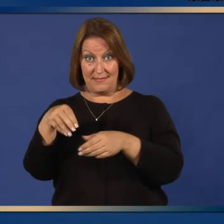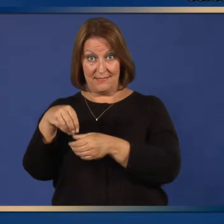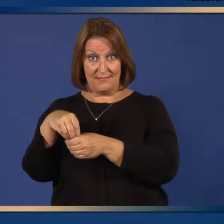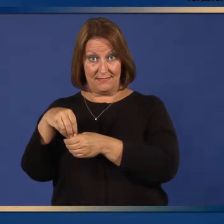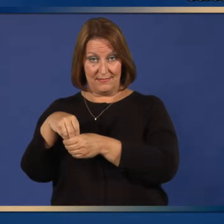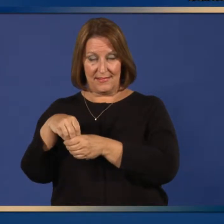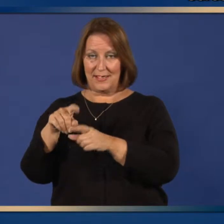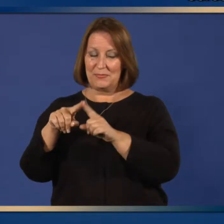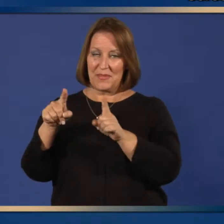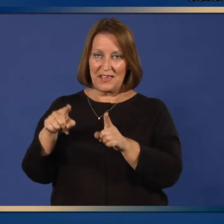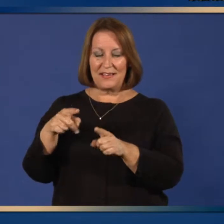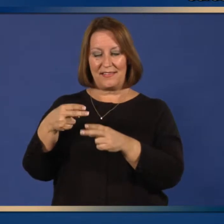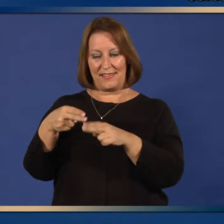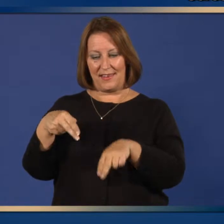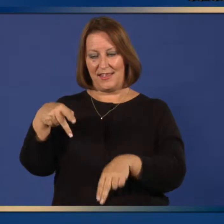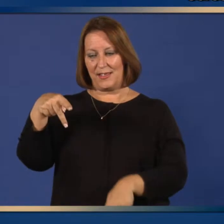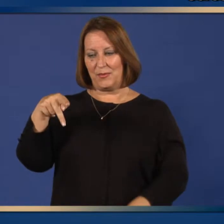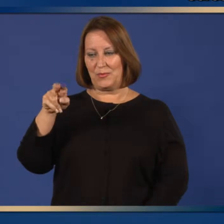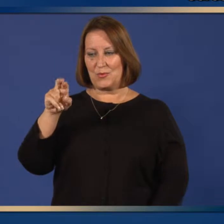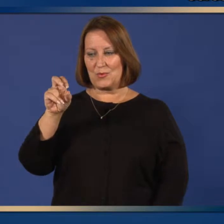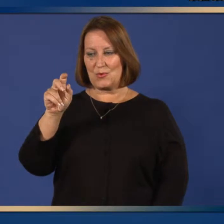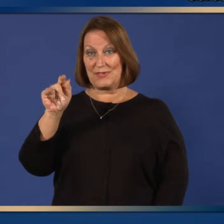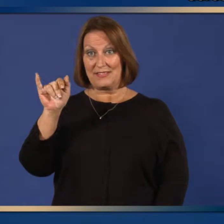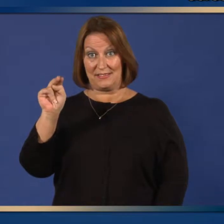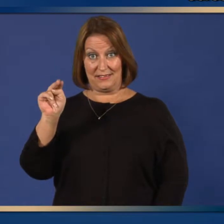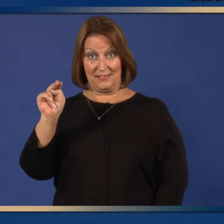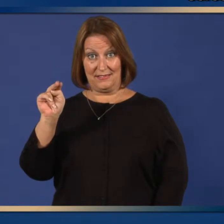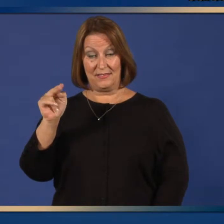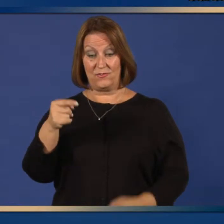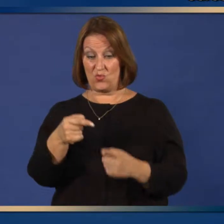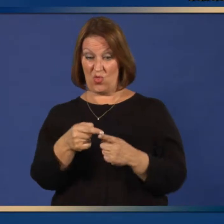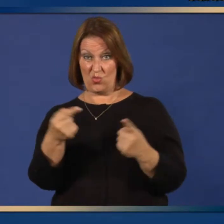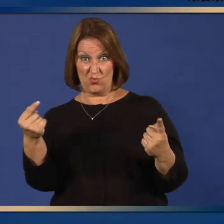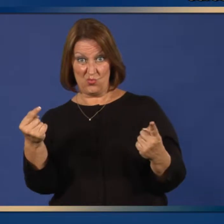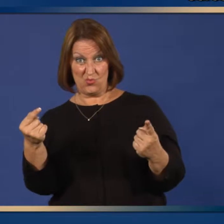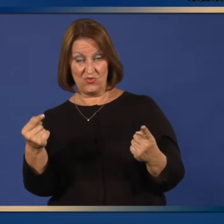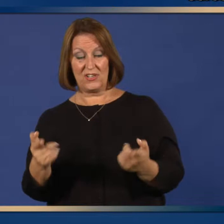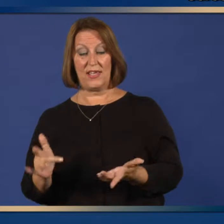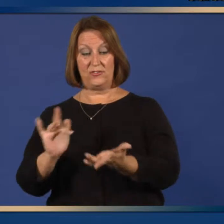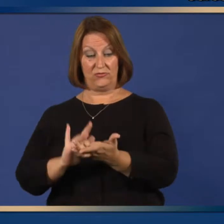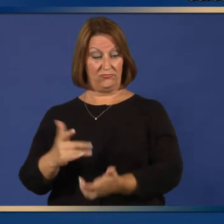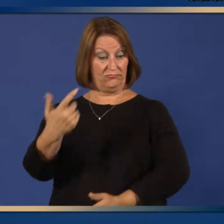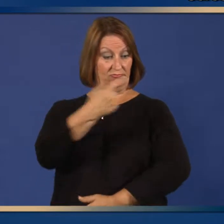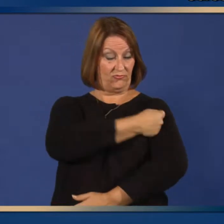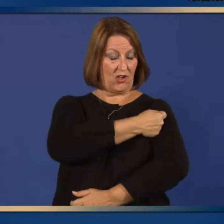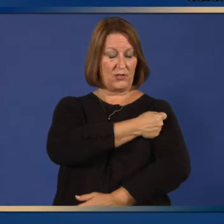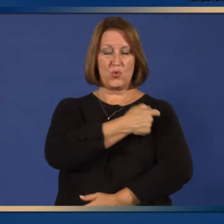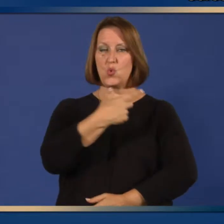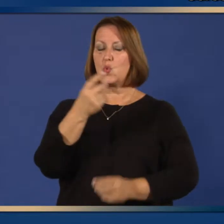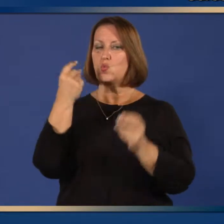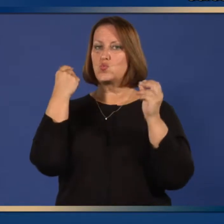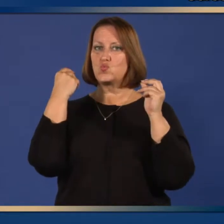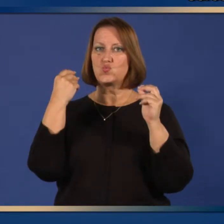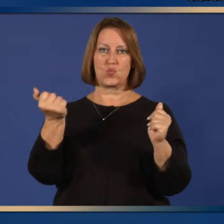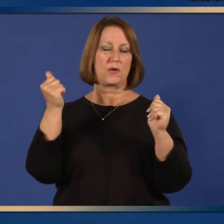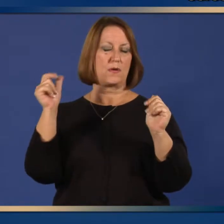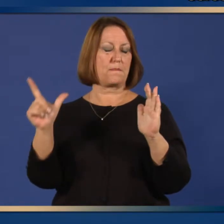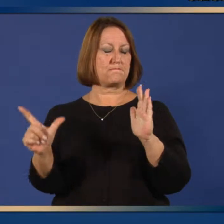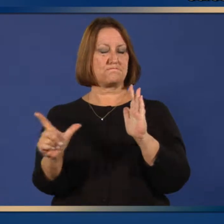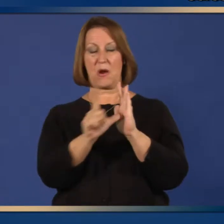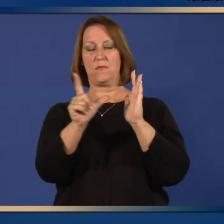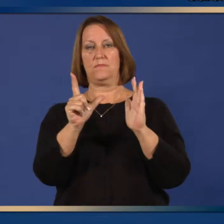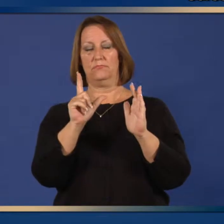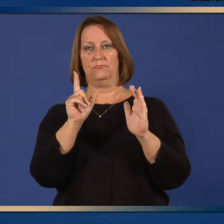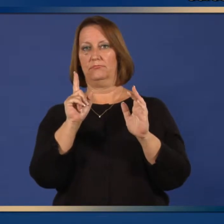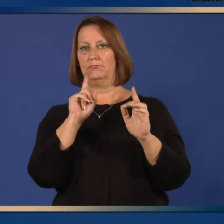protein, this protein can induce immediate allergic reactions among persons who